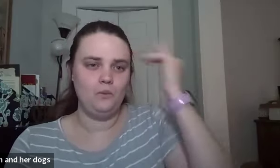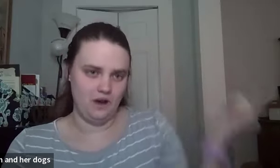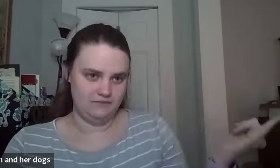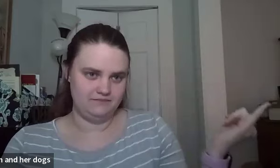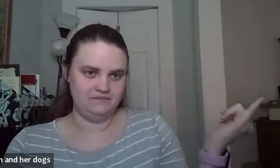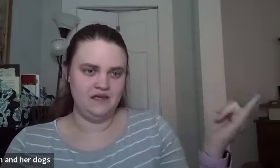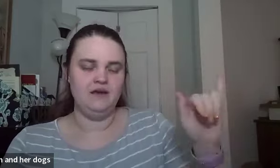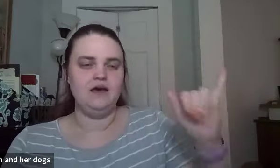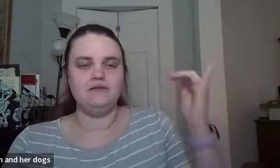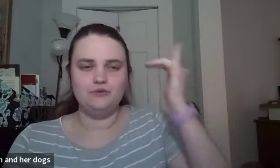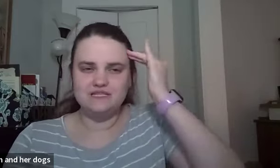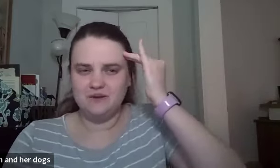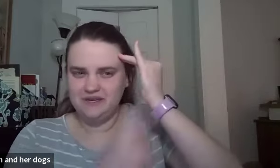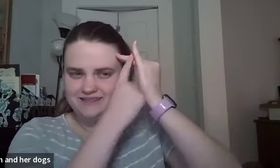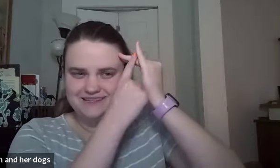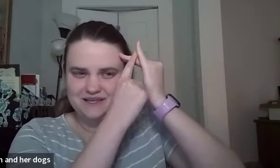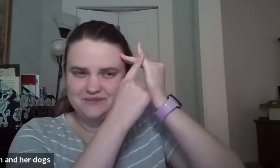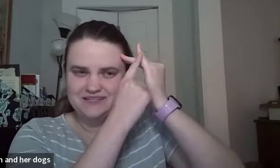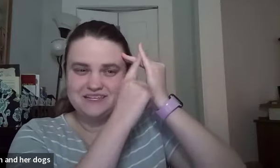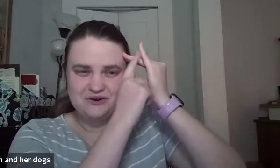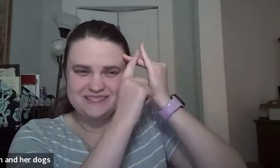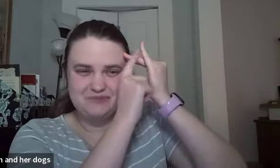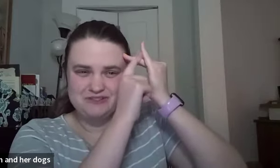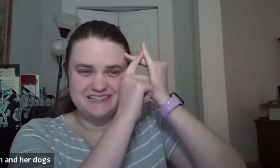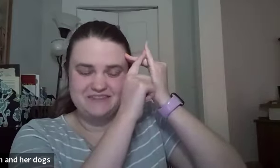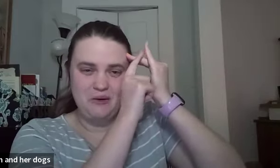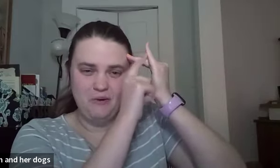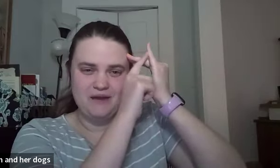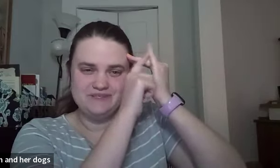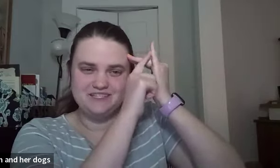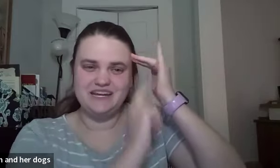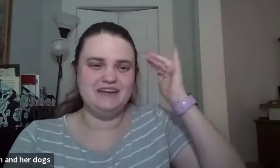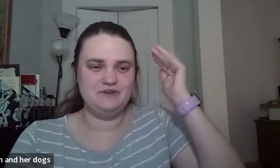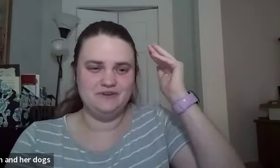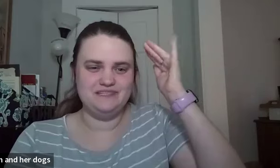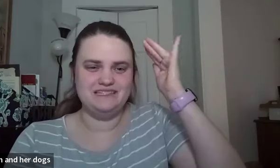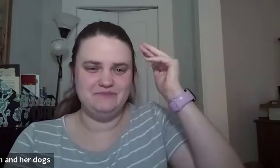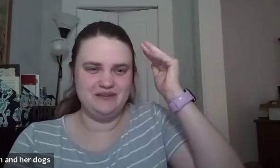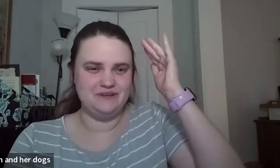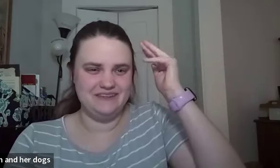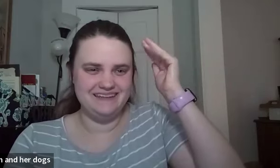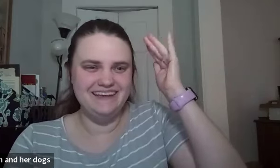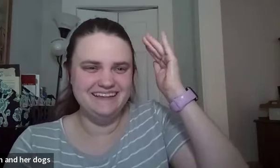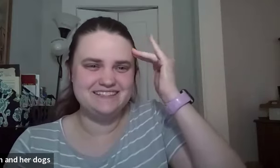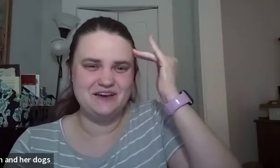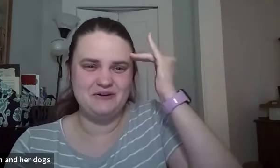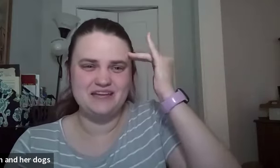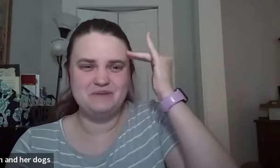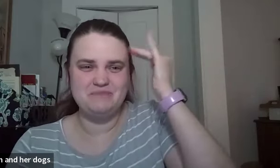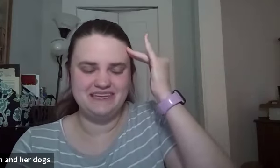Y. The reason my pinky stays up is because it knows it's supposed to stay in that Y position and it refuses to bend with it. So that's why my pinky